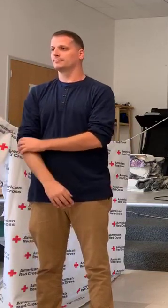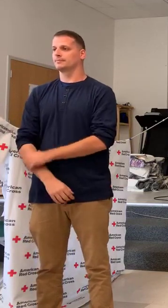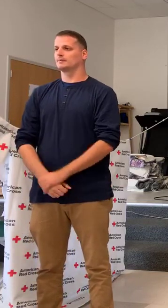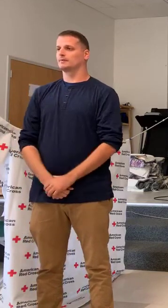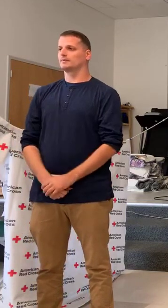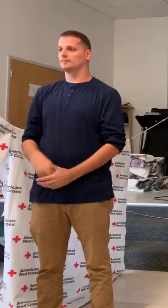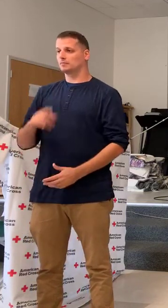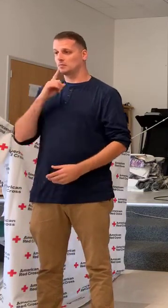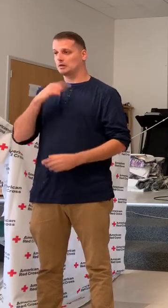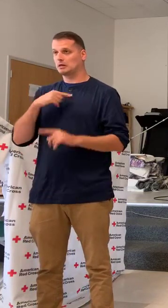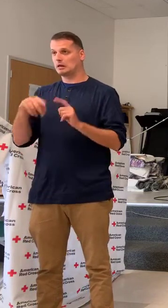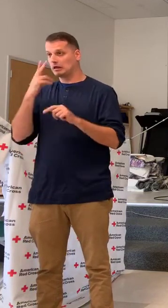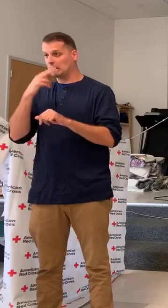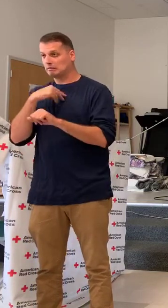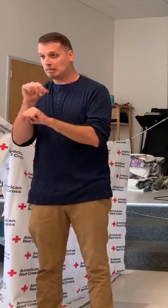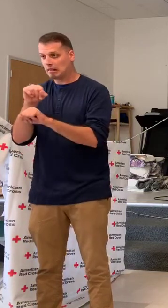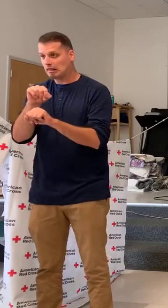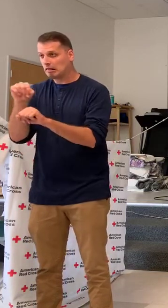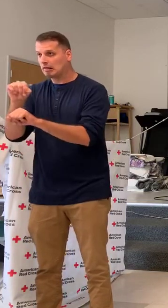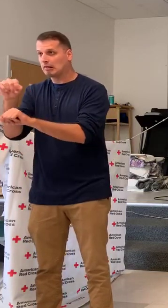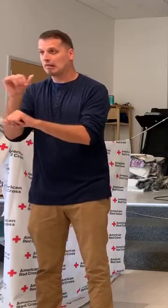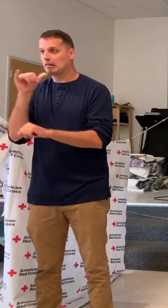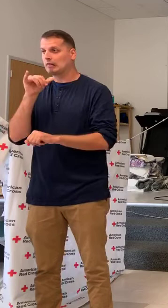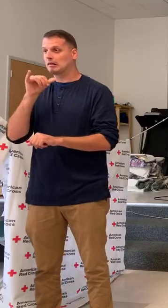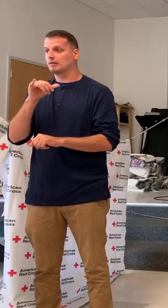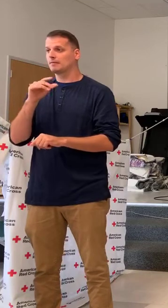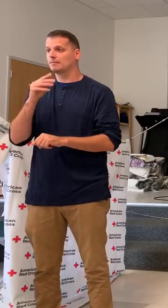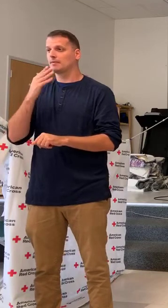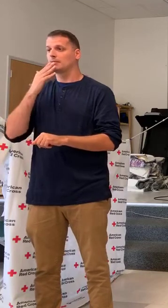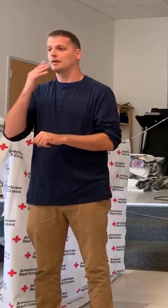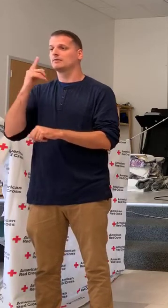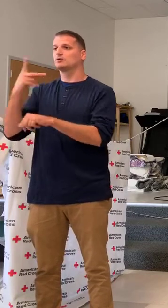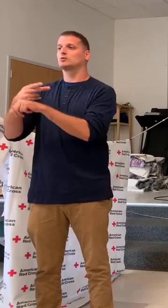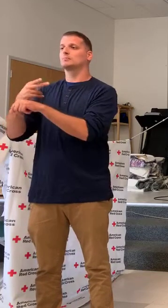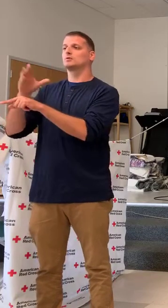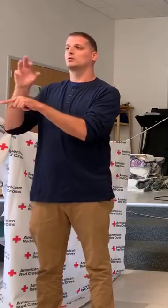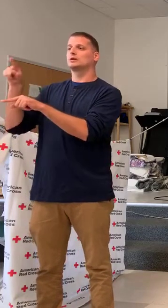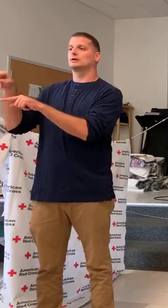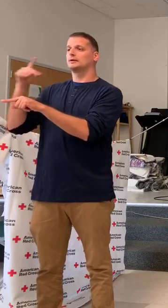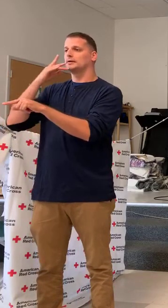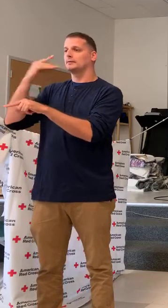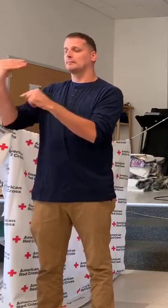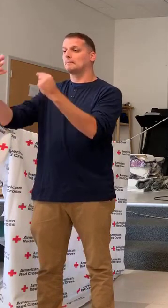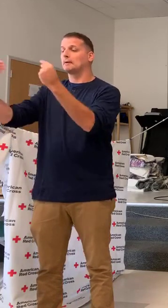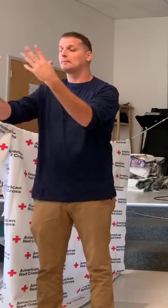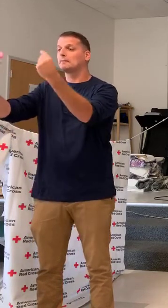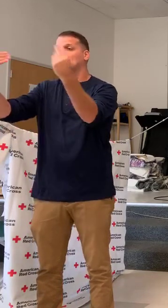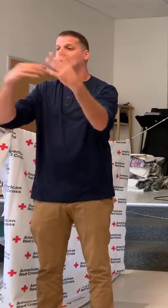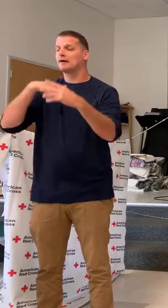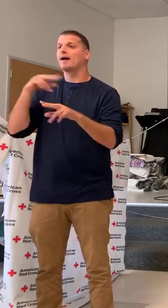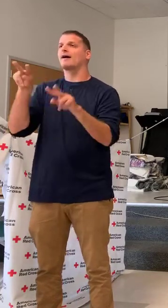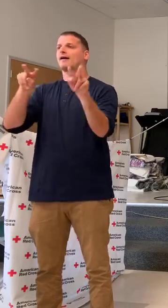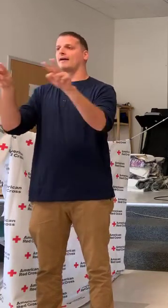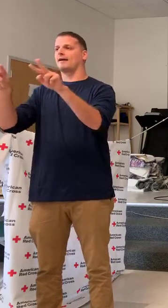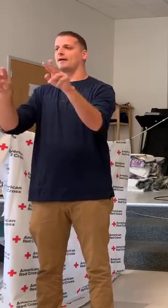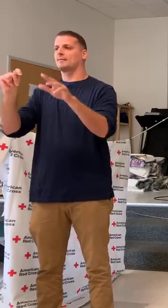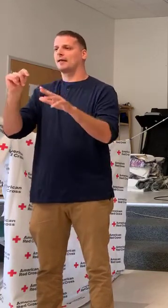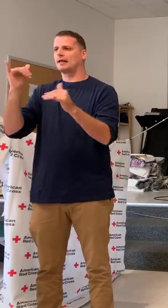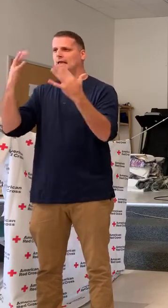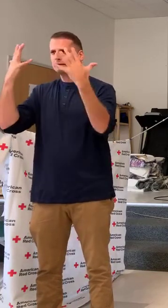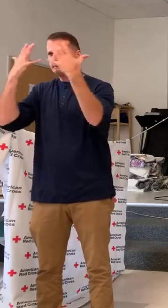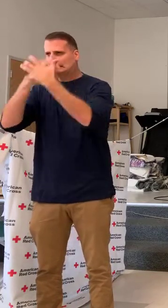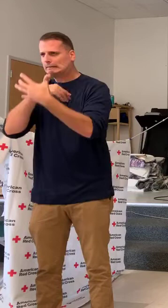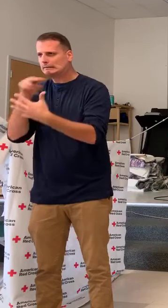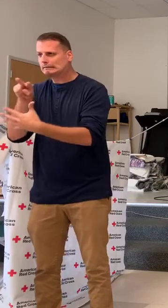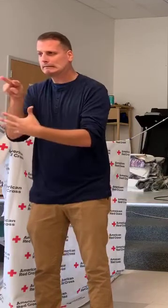and thank God the lights are on at Sheep Creek, but sometimes you can't even see those. Our fire crews are out there. They don't turn around fast.